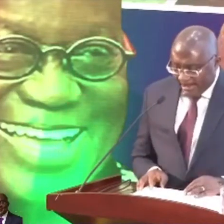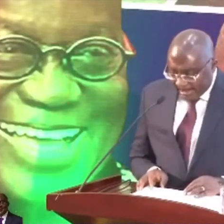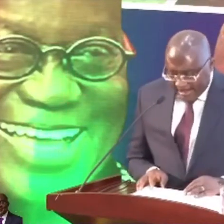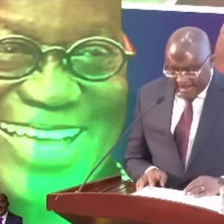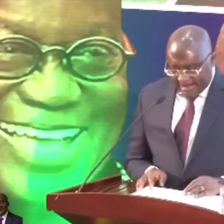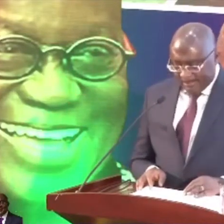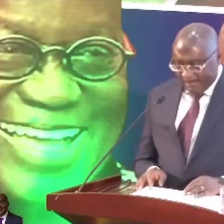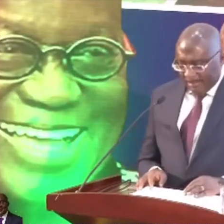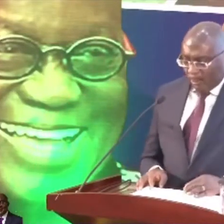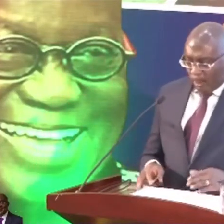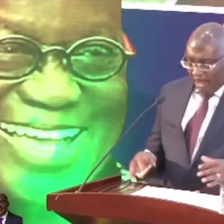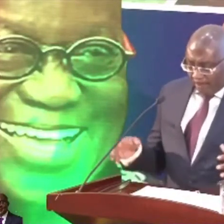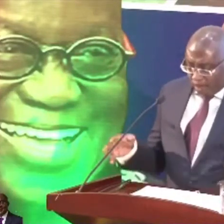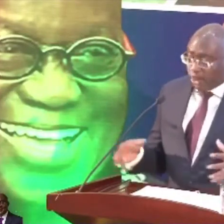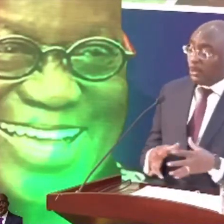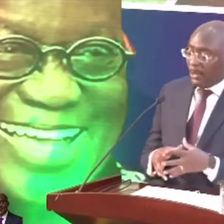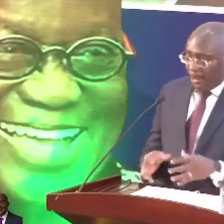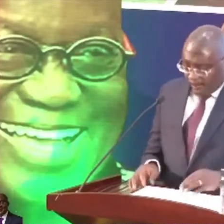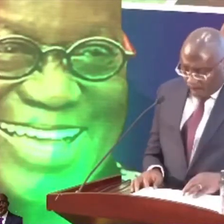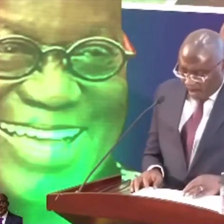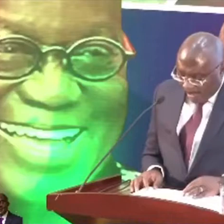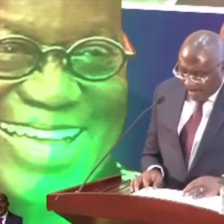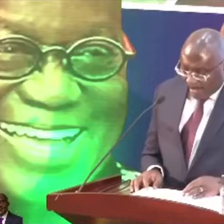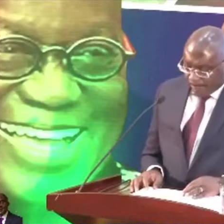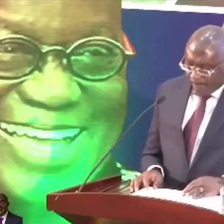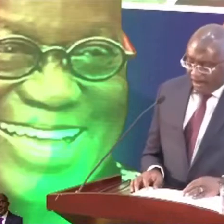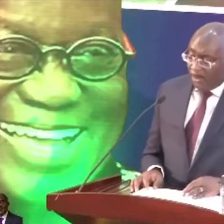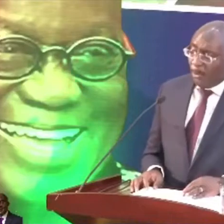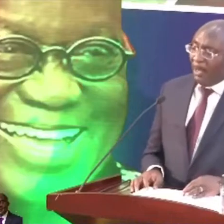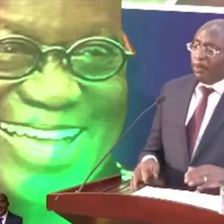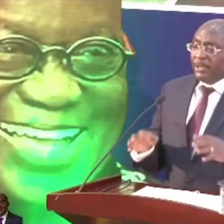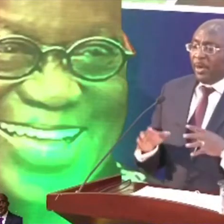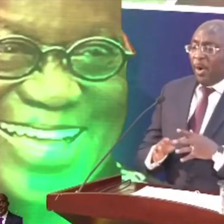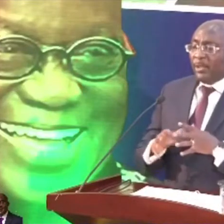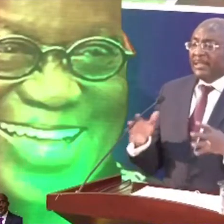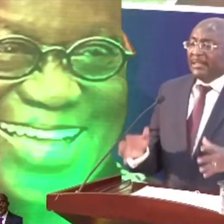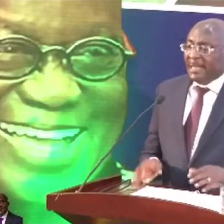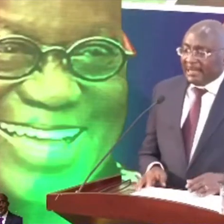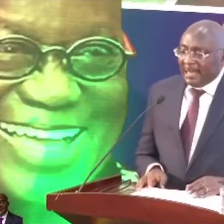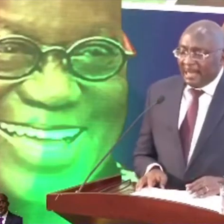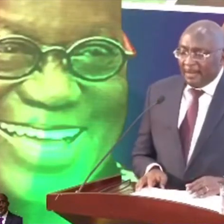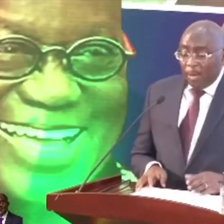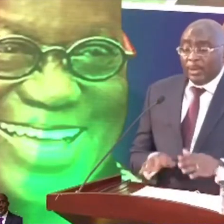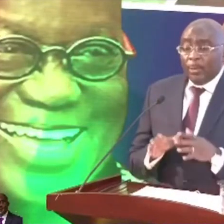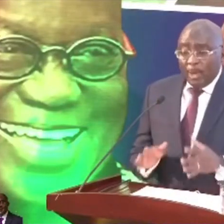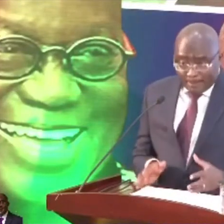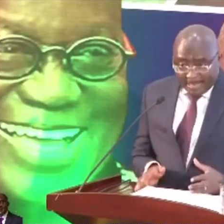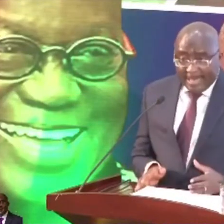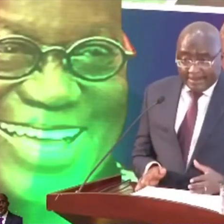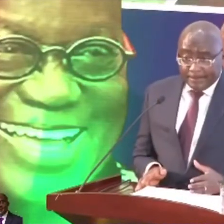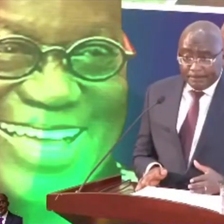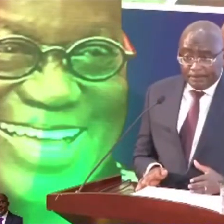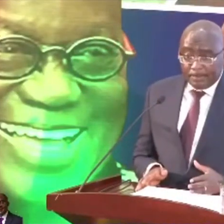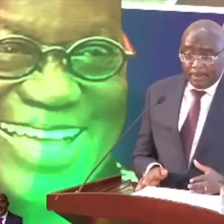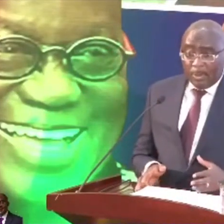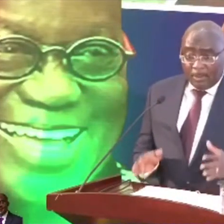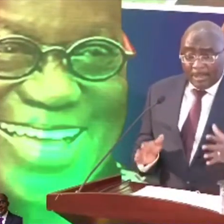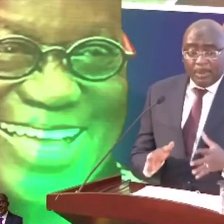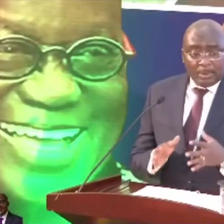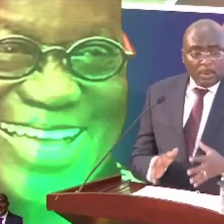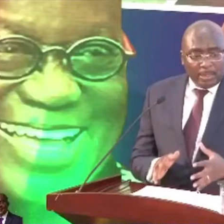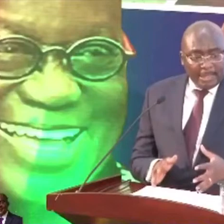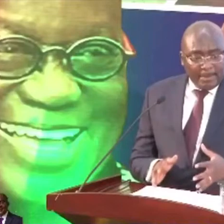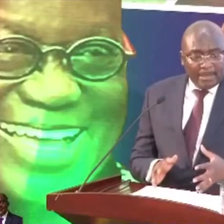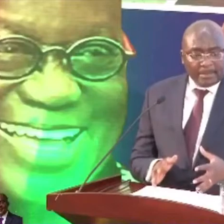the data that we have put together. We are putting all this data on a website. All that